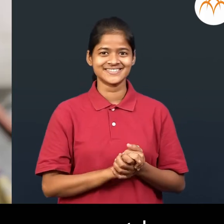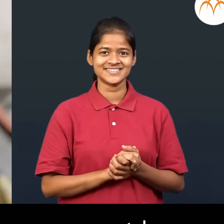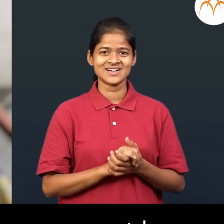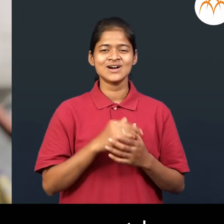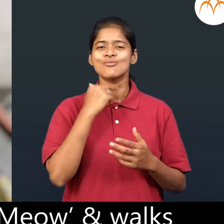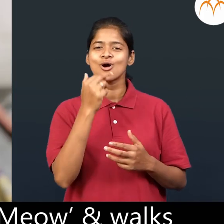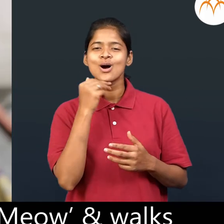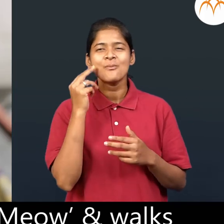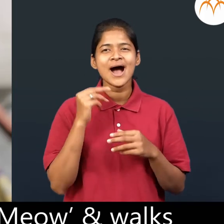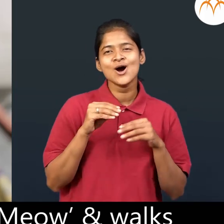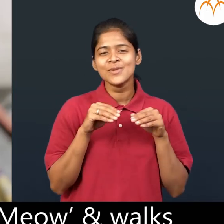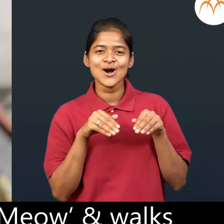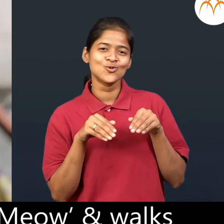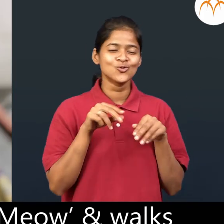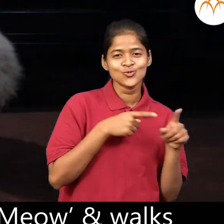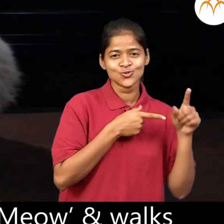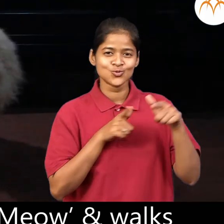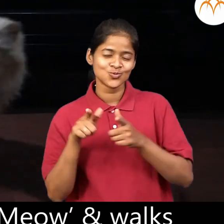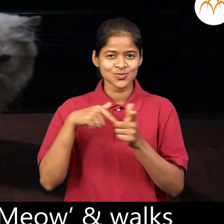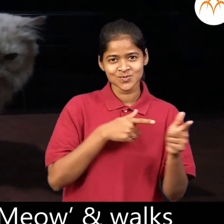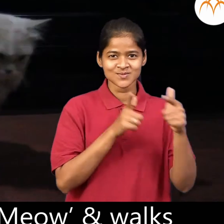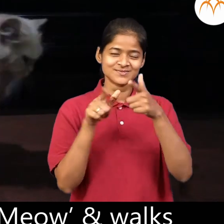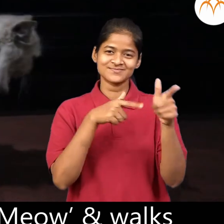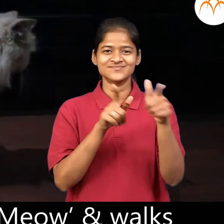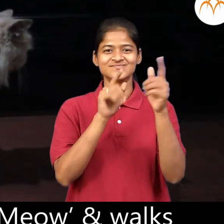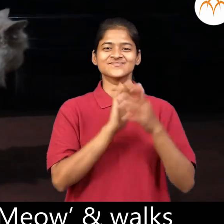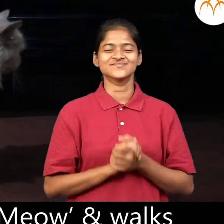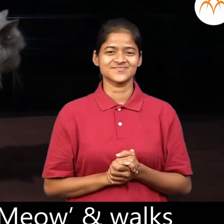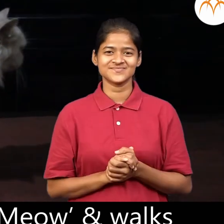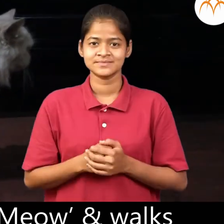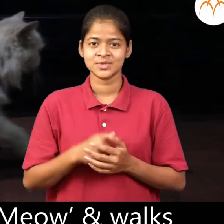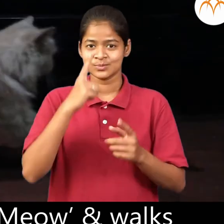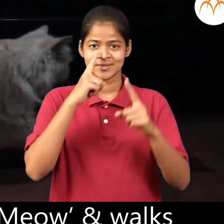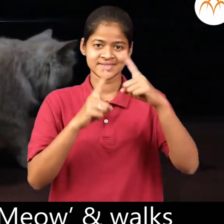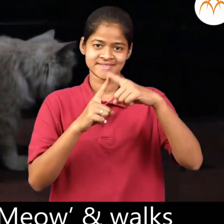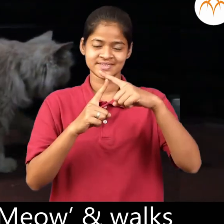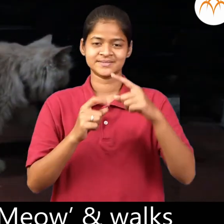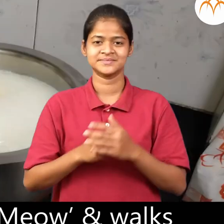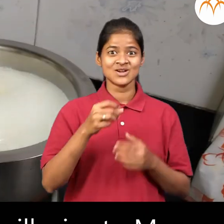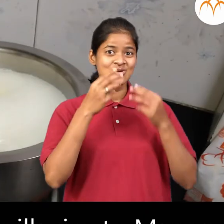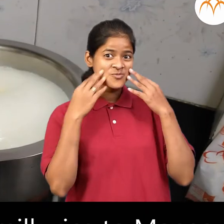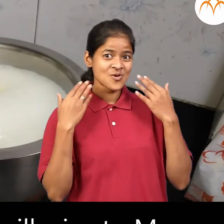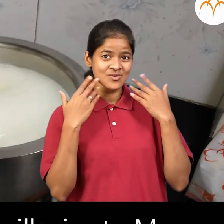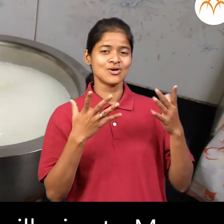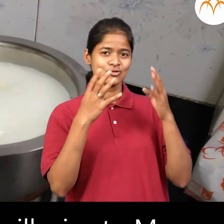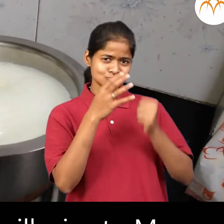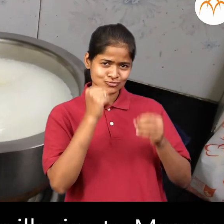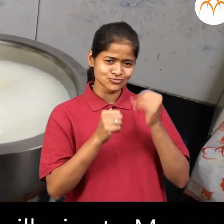home. She says meow meow and walks behind everyone. Tanaya gives milk